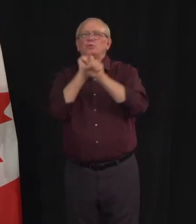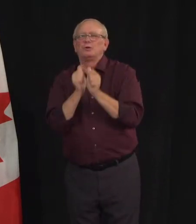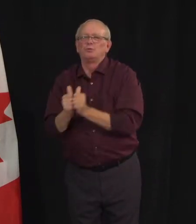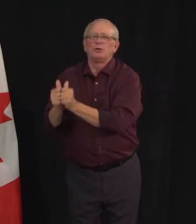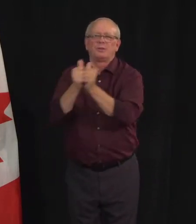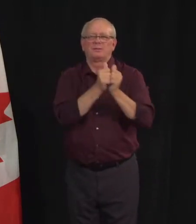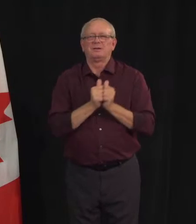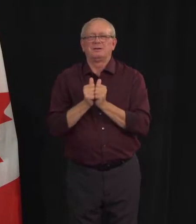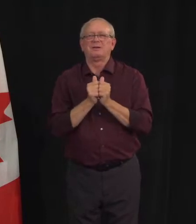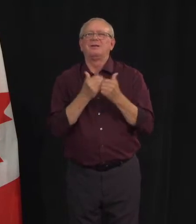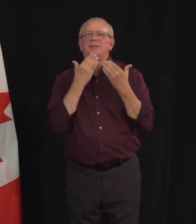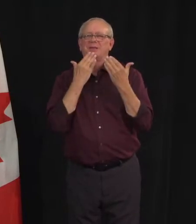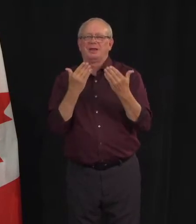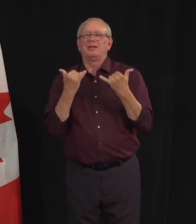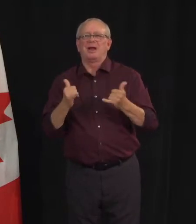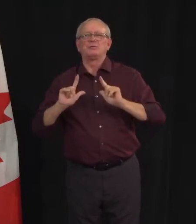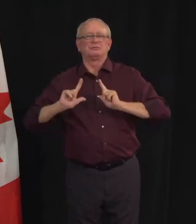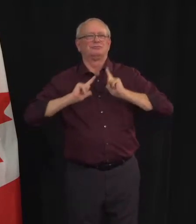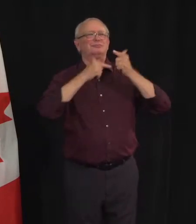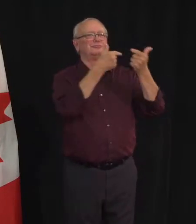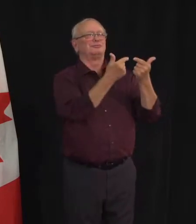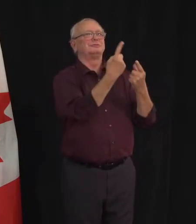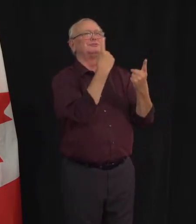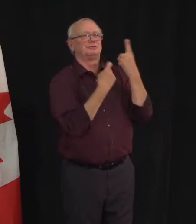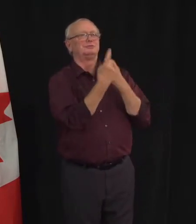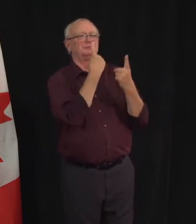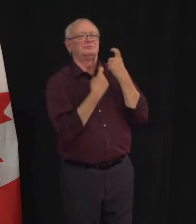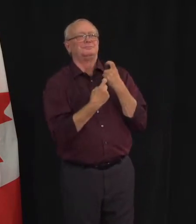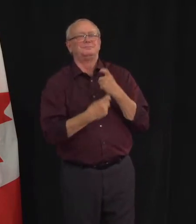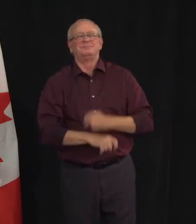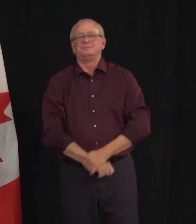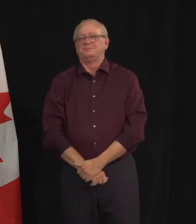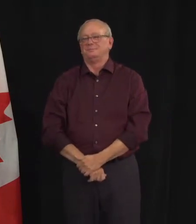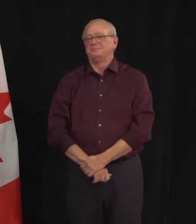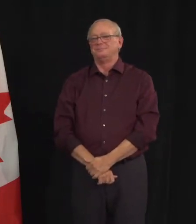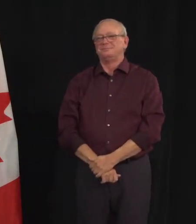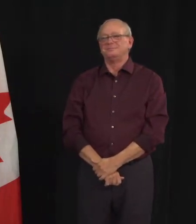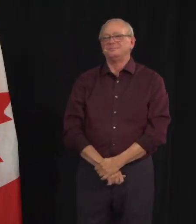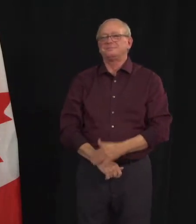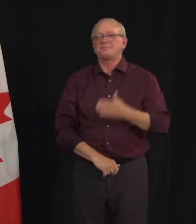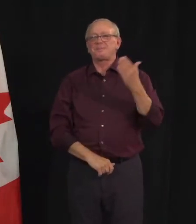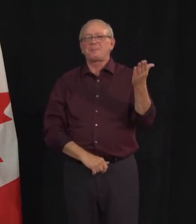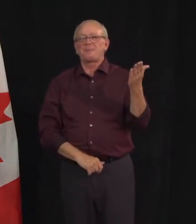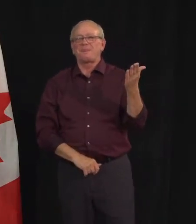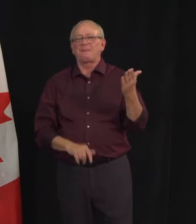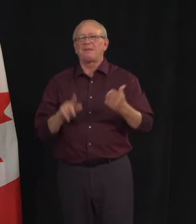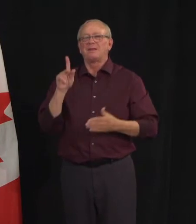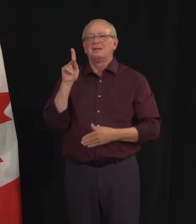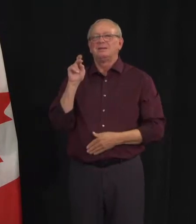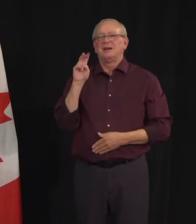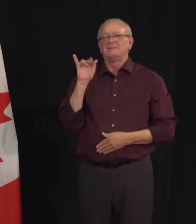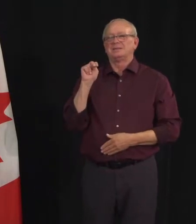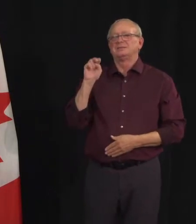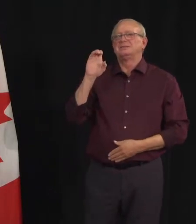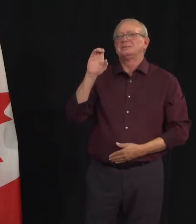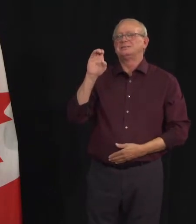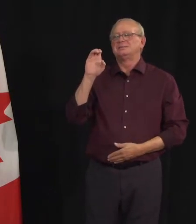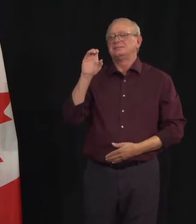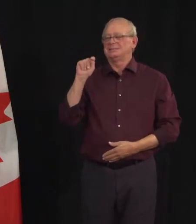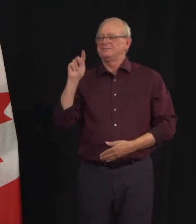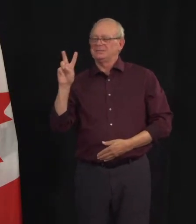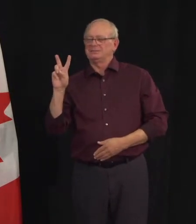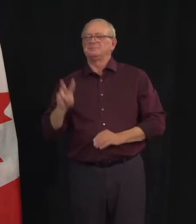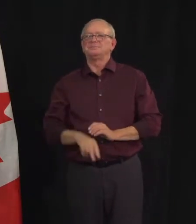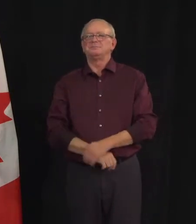to the phones now. Operator, please put forward the first question. First is Kevin Nimick with CTV. Go ahead, Kevin. Hi,